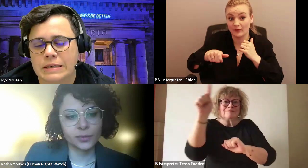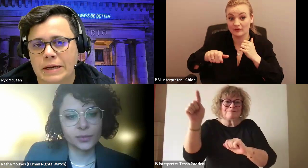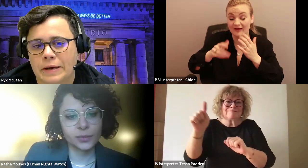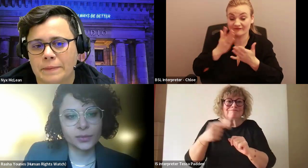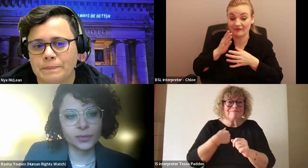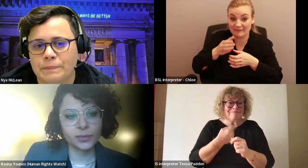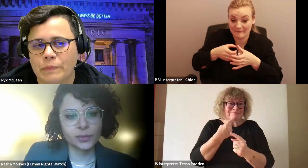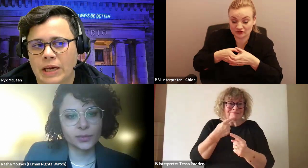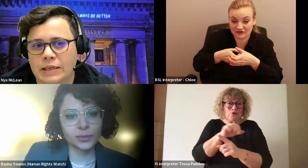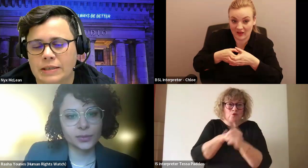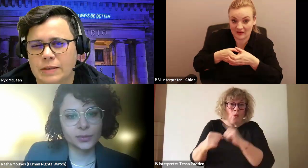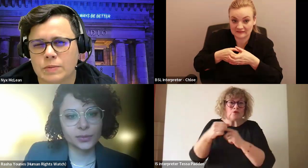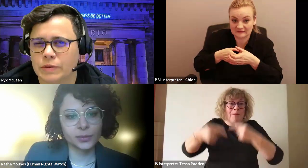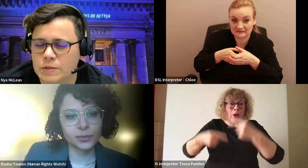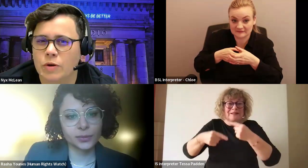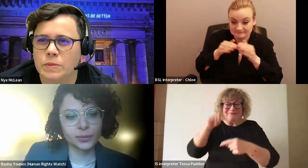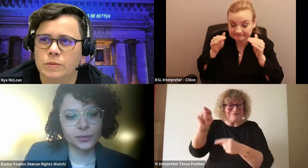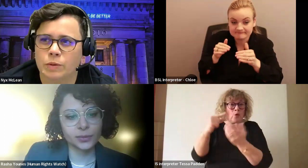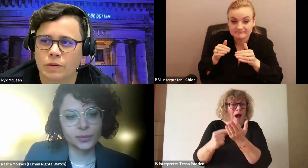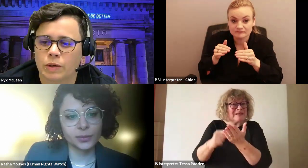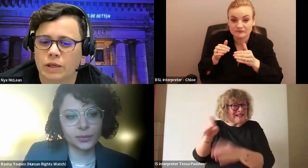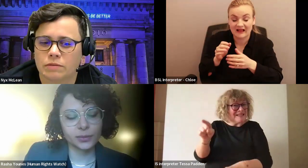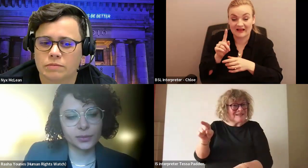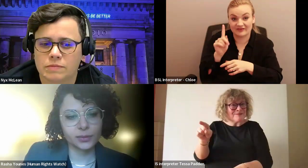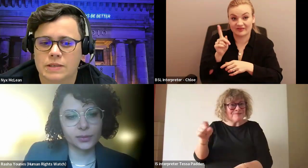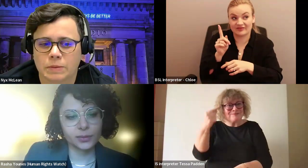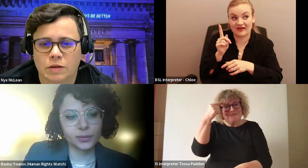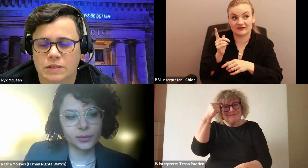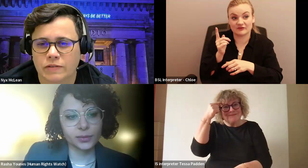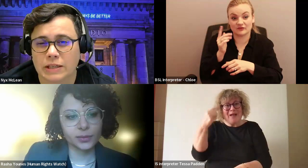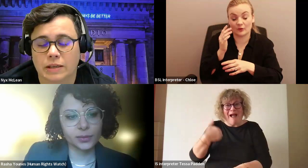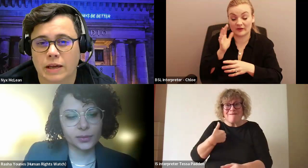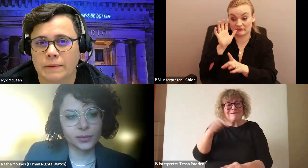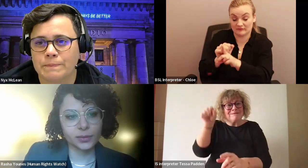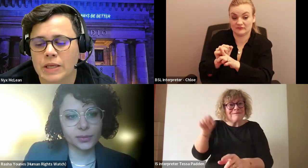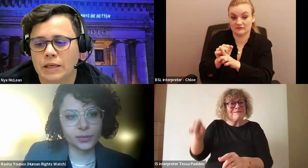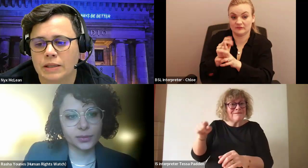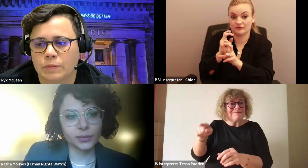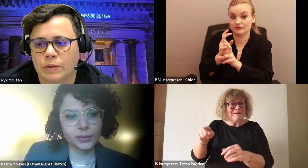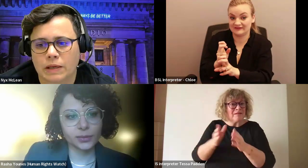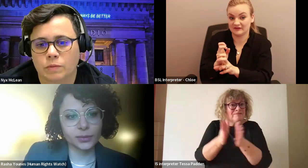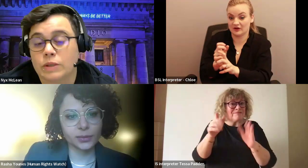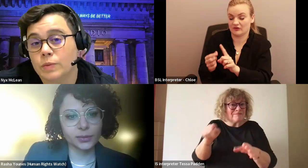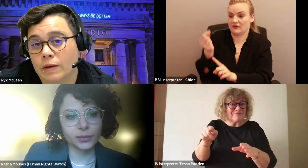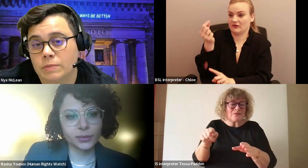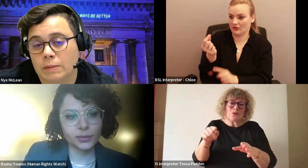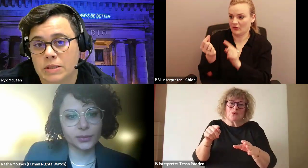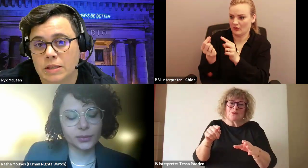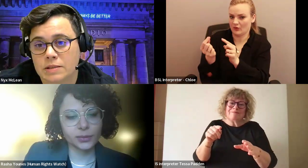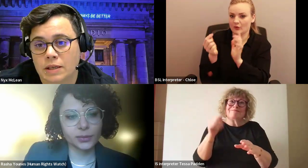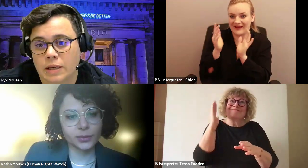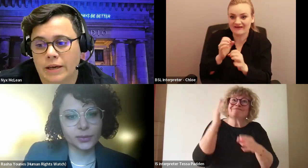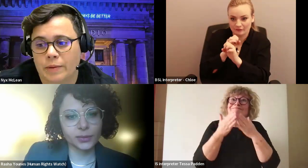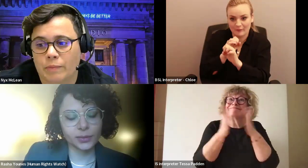marginalized. And it was one of those moments when we stumbled across this finding that we were like, we do have to